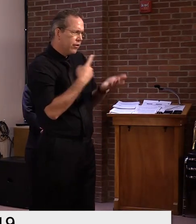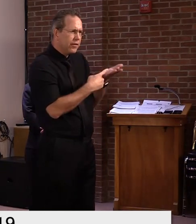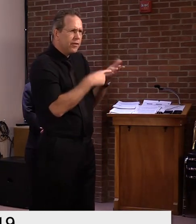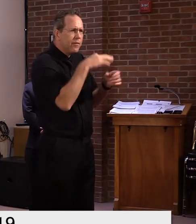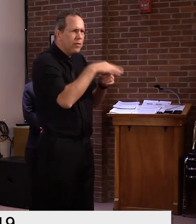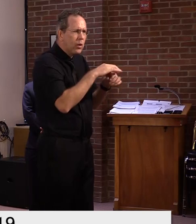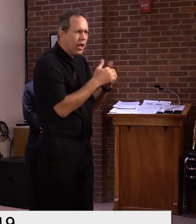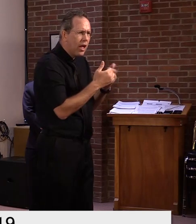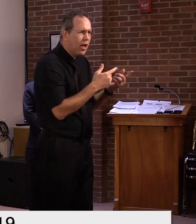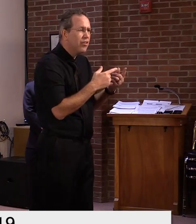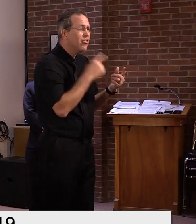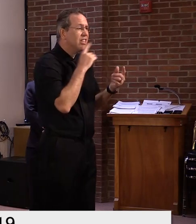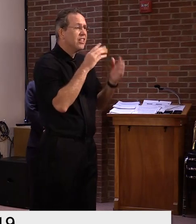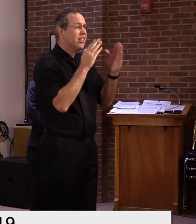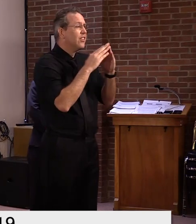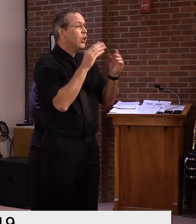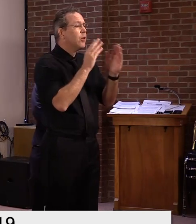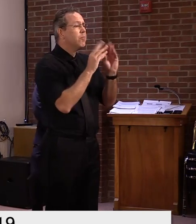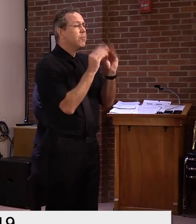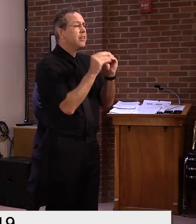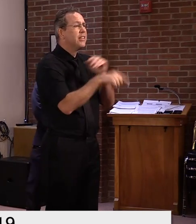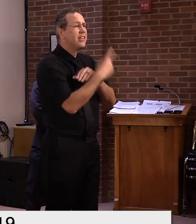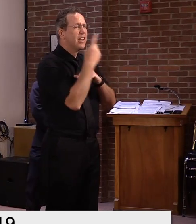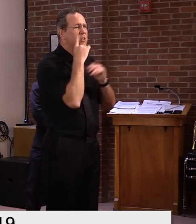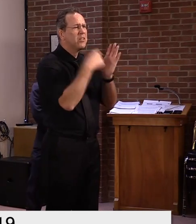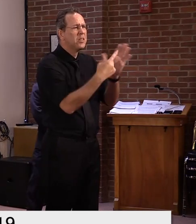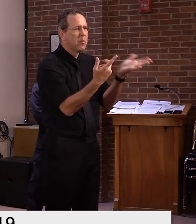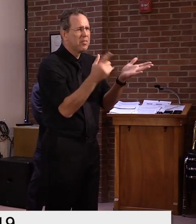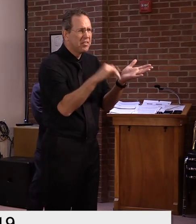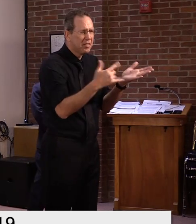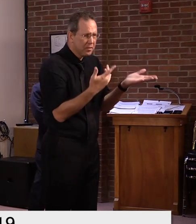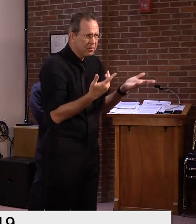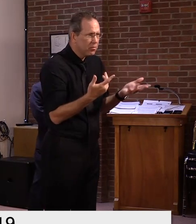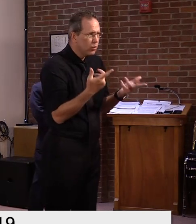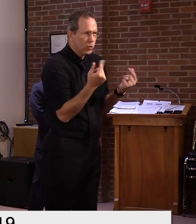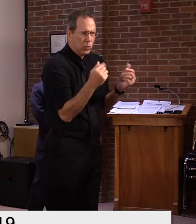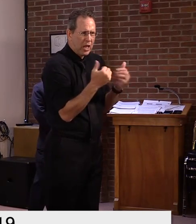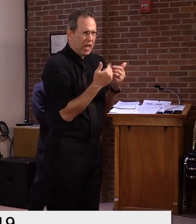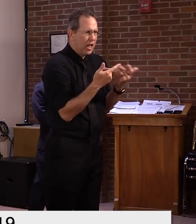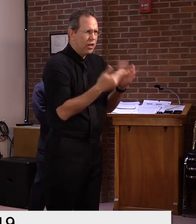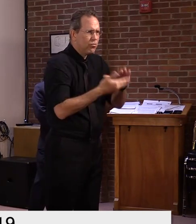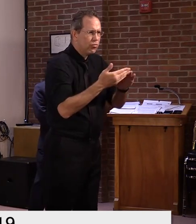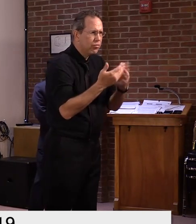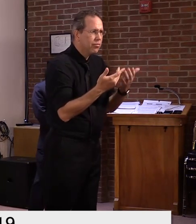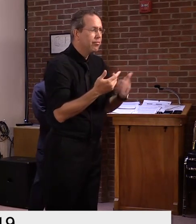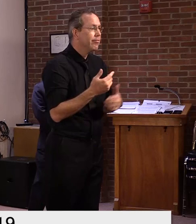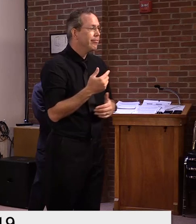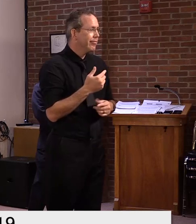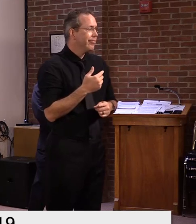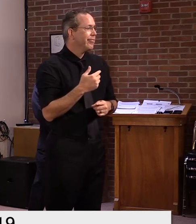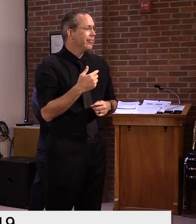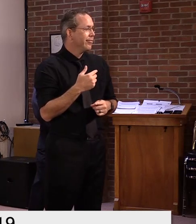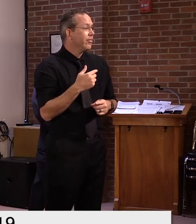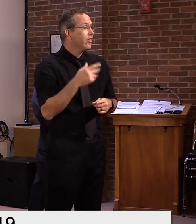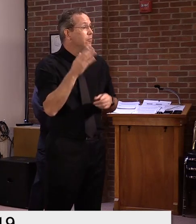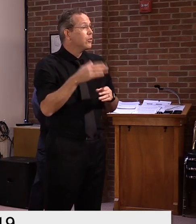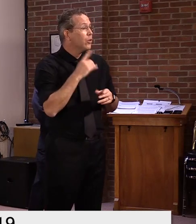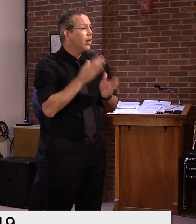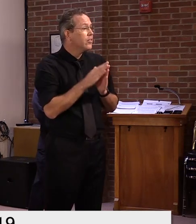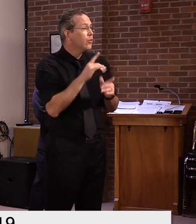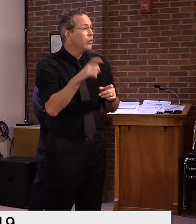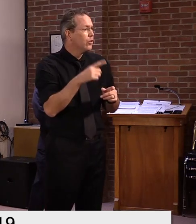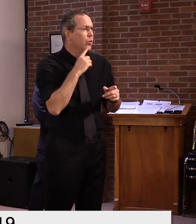Yeah, I mean, we've got a massive gymnasium here in the school. I would think even with a